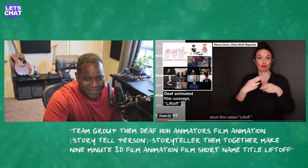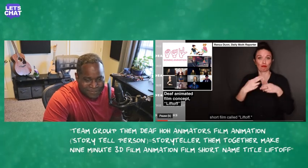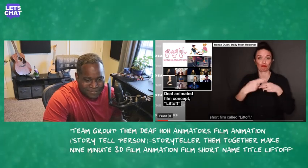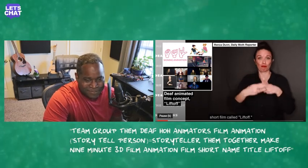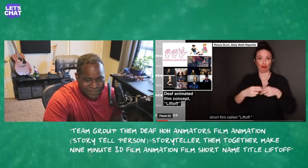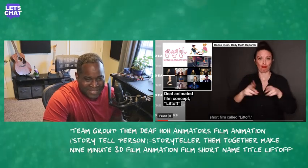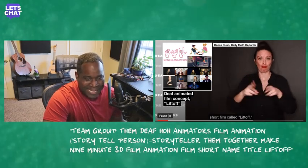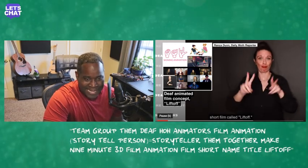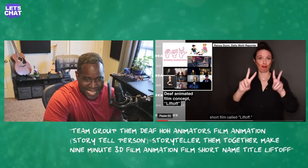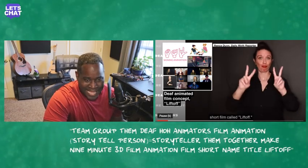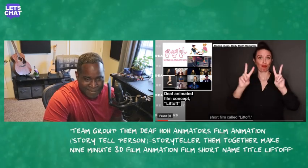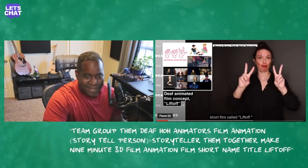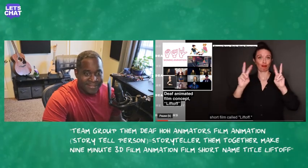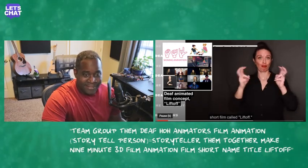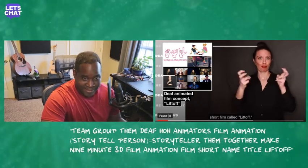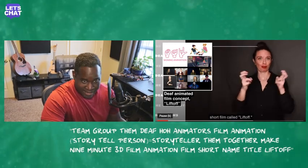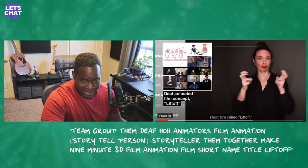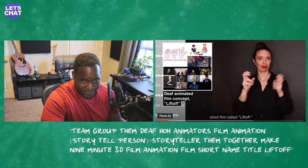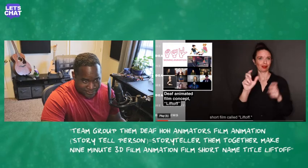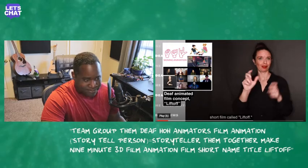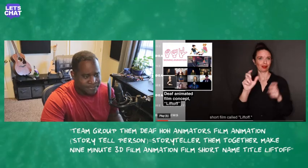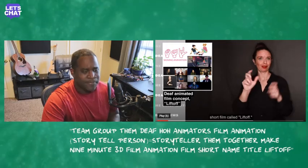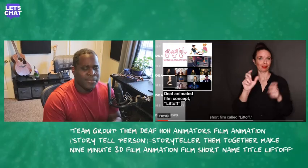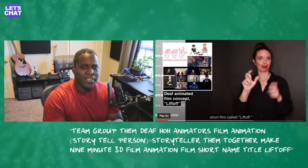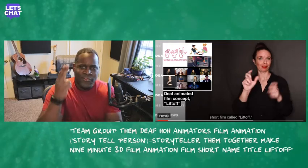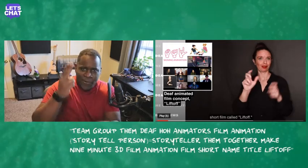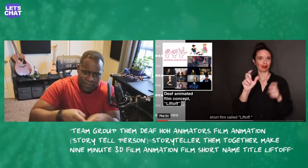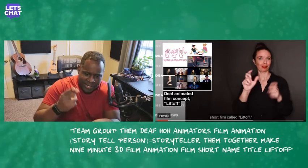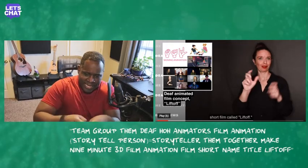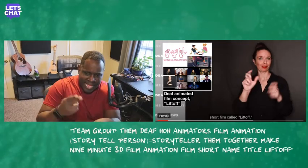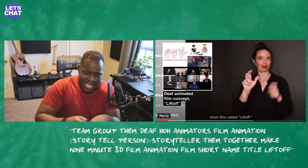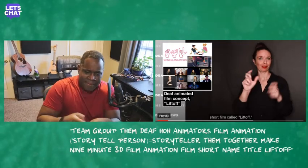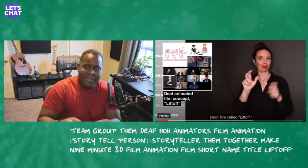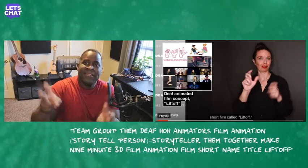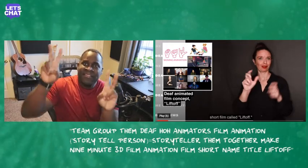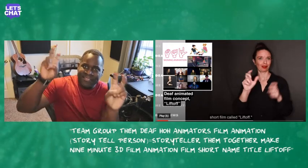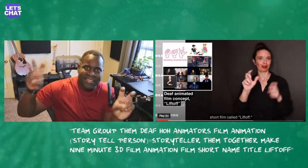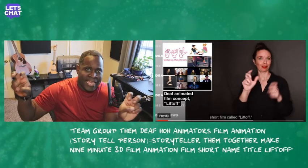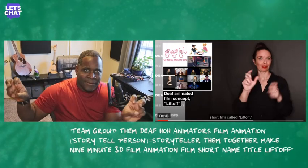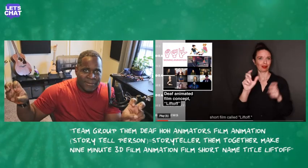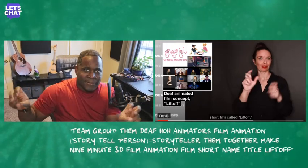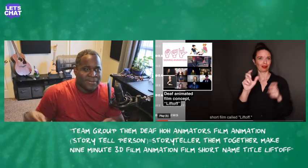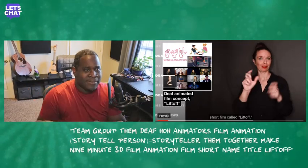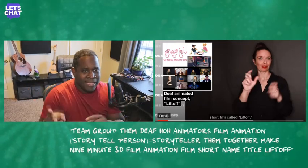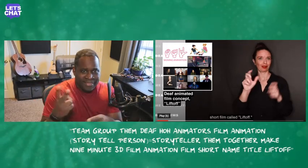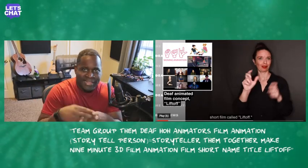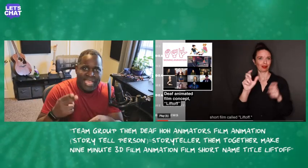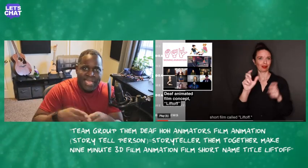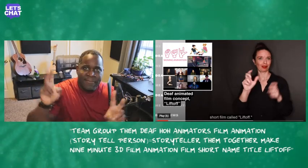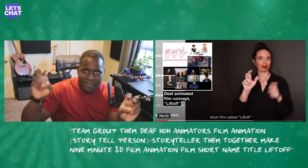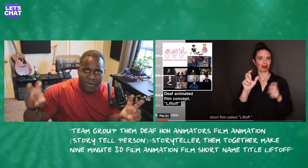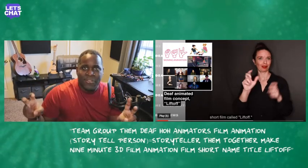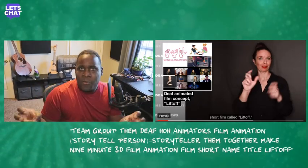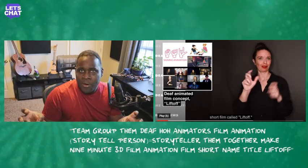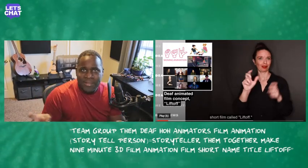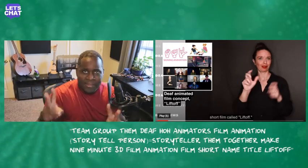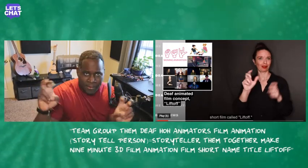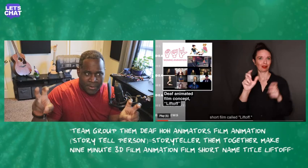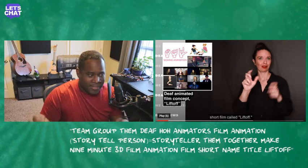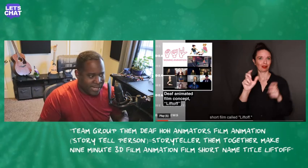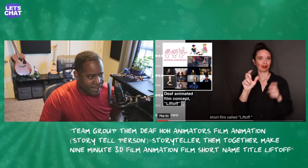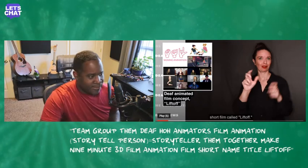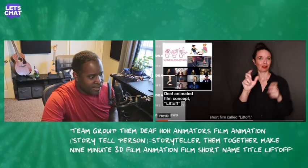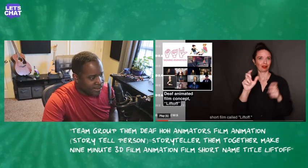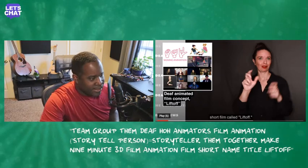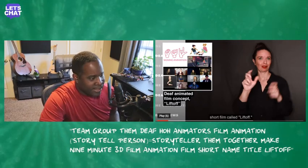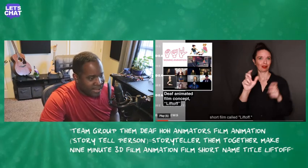film, name, title. So name, title, like the name or the